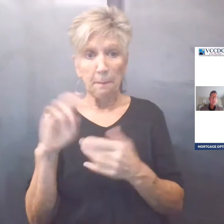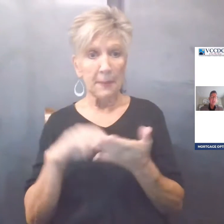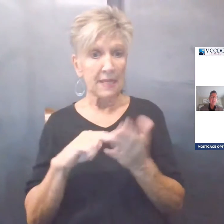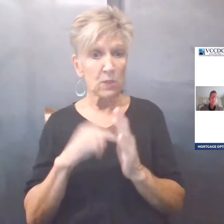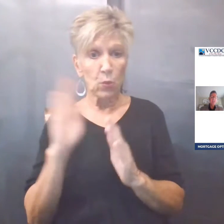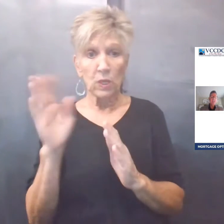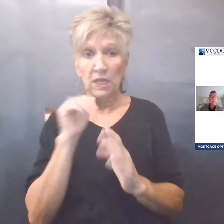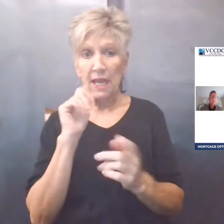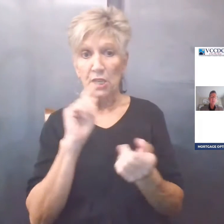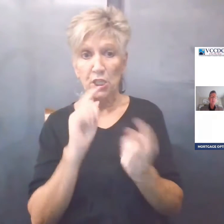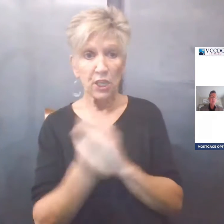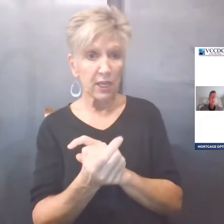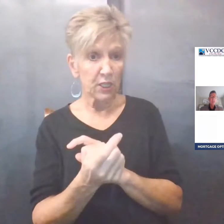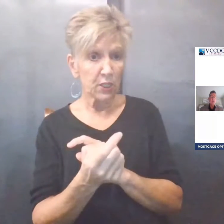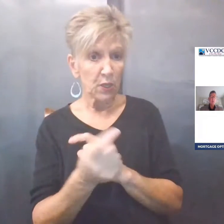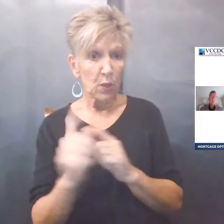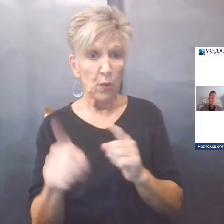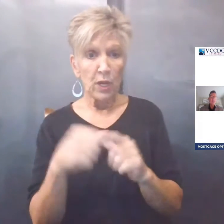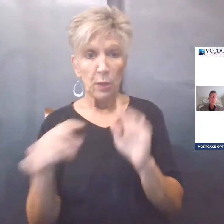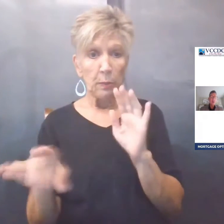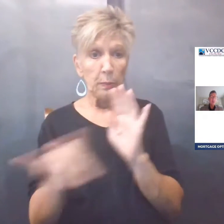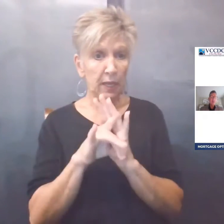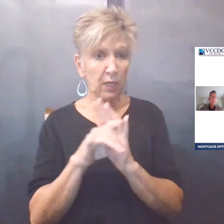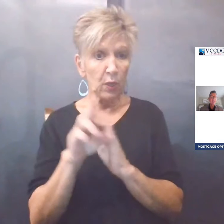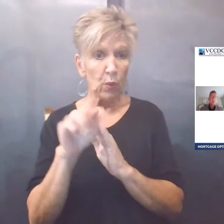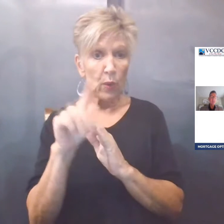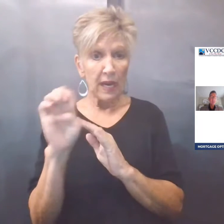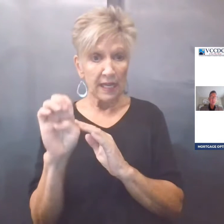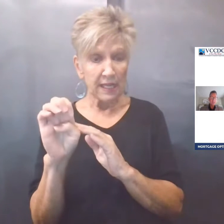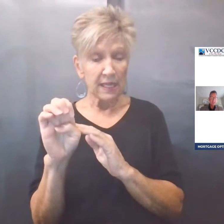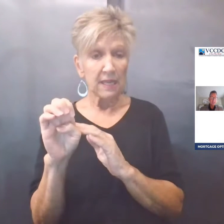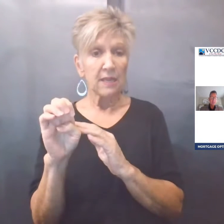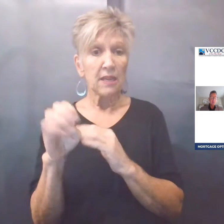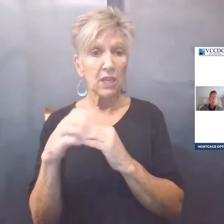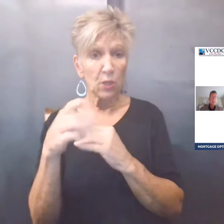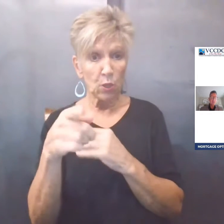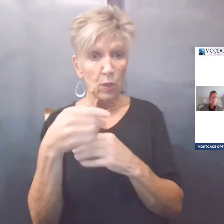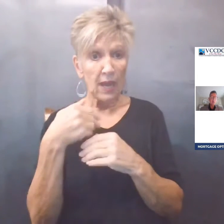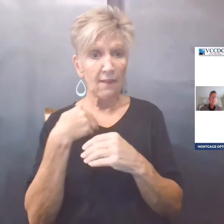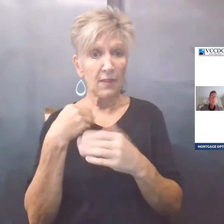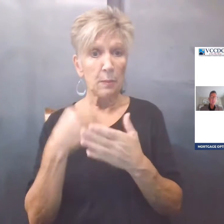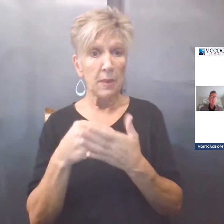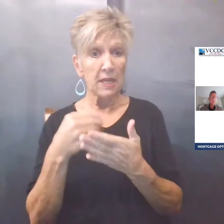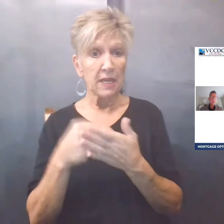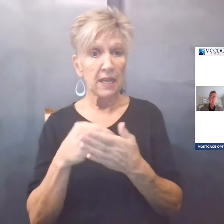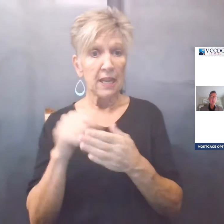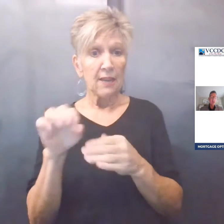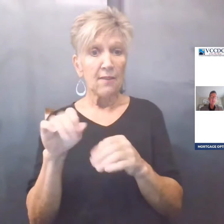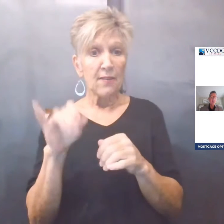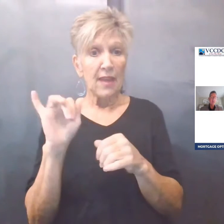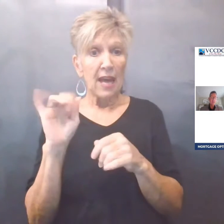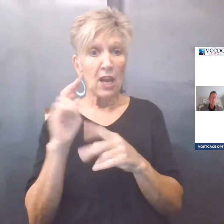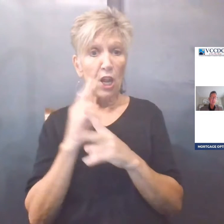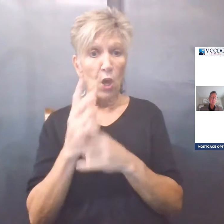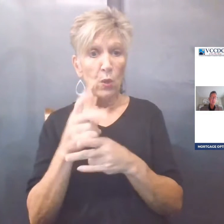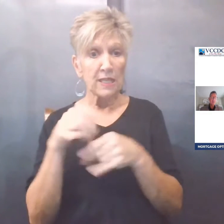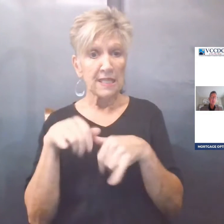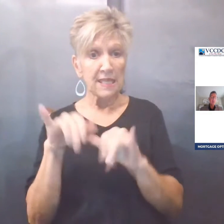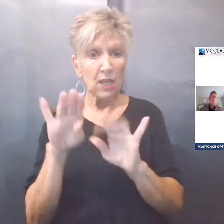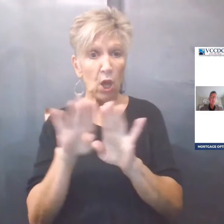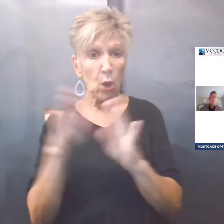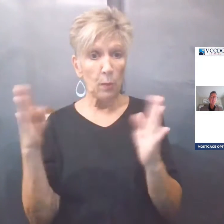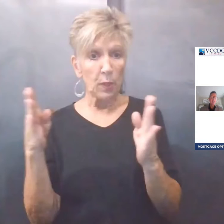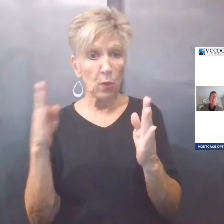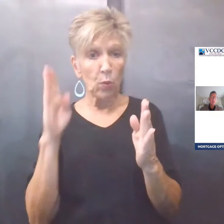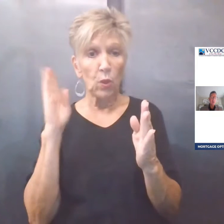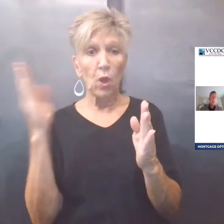product and actually select your rate, once it funds, as long as this loan's still open, you're going to still have that rate. So